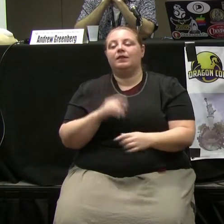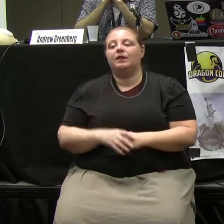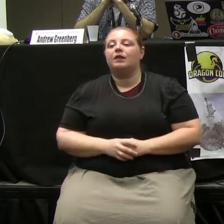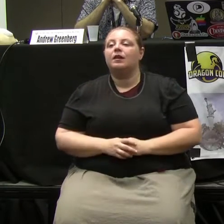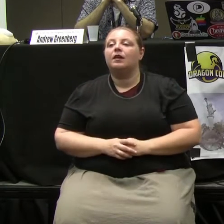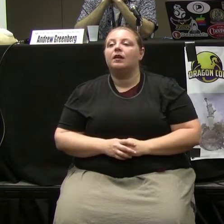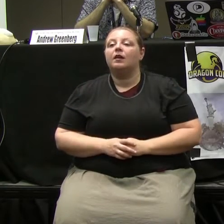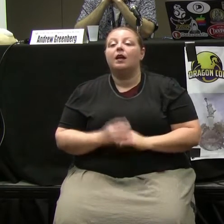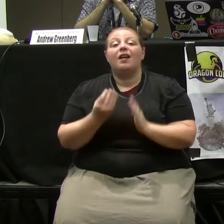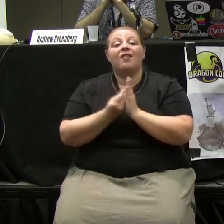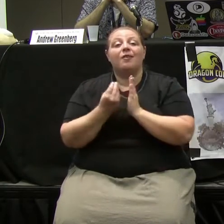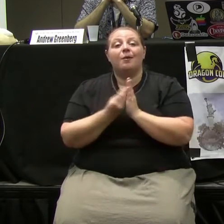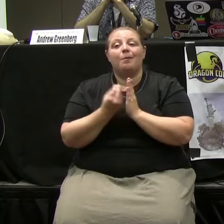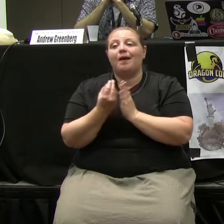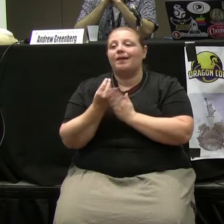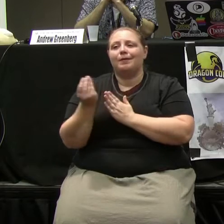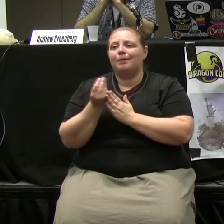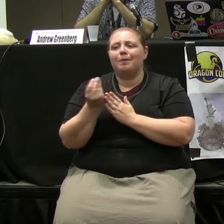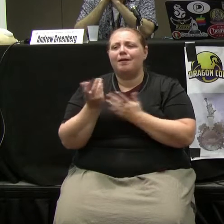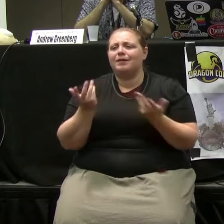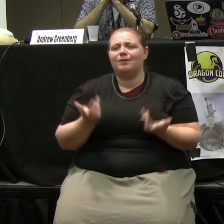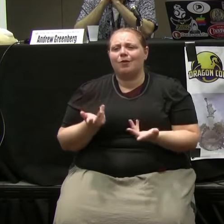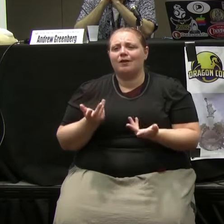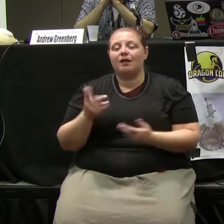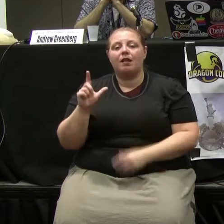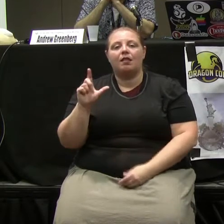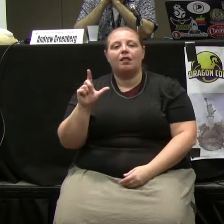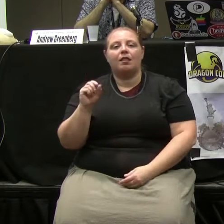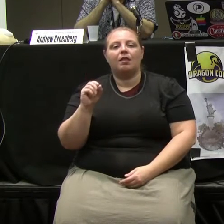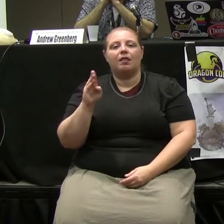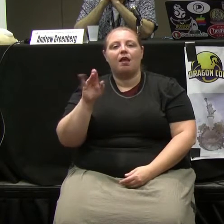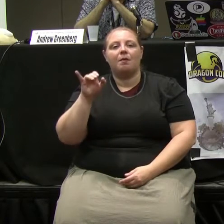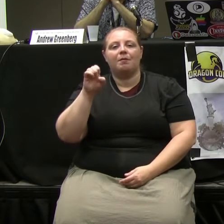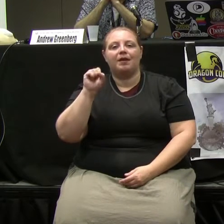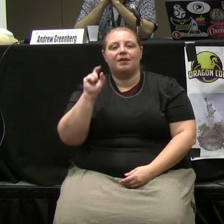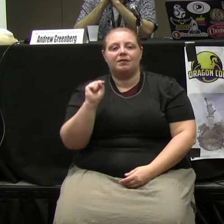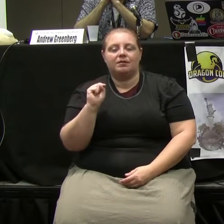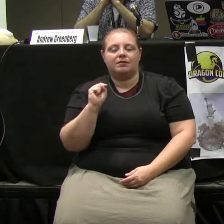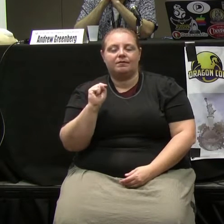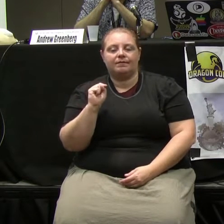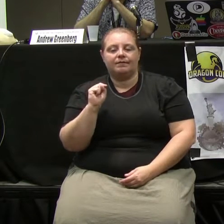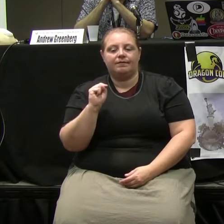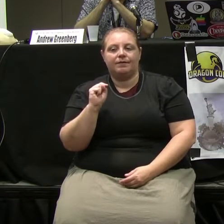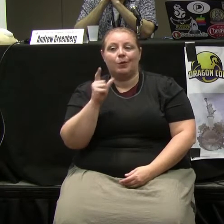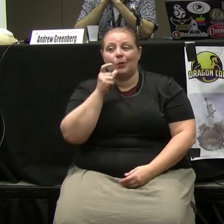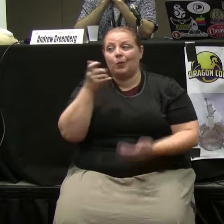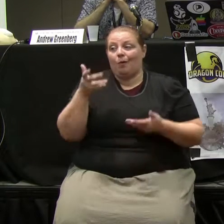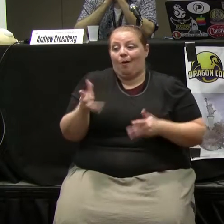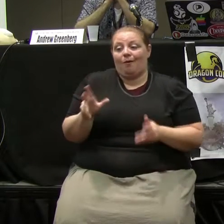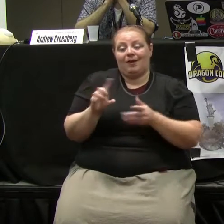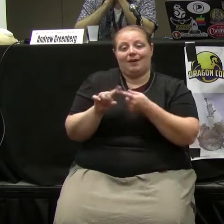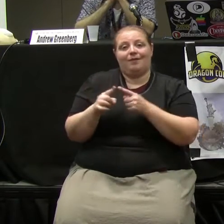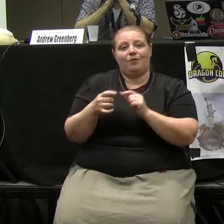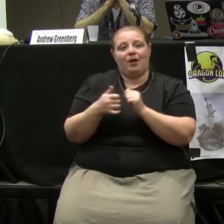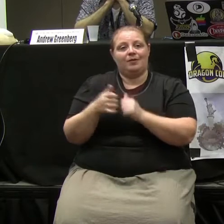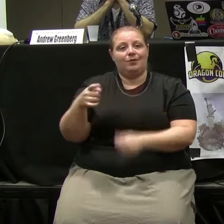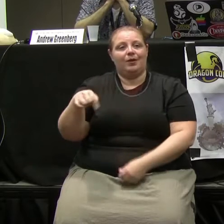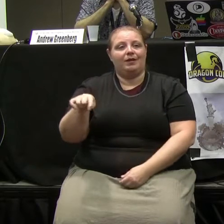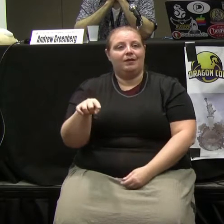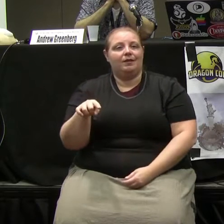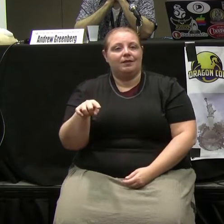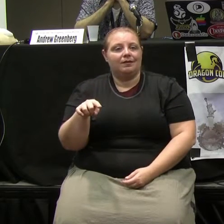all that money buys are lobbyists who are already friends with the